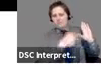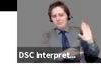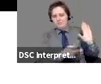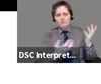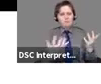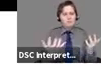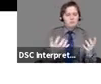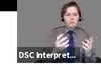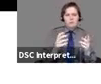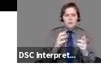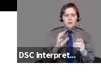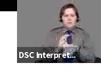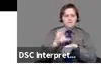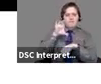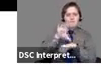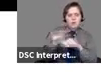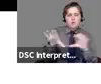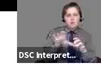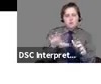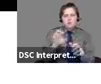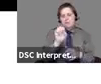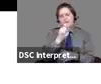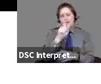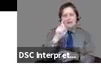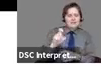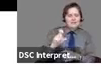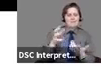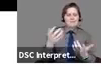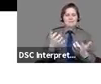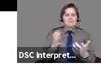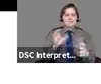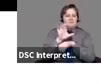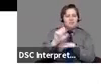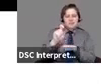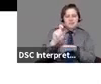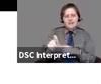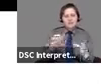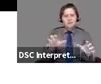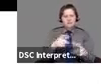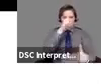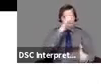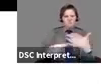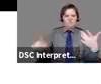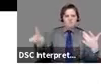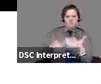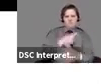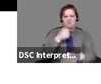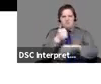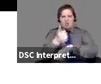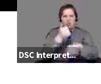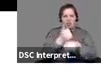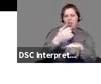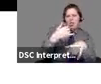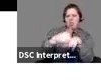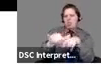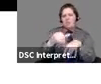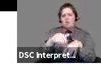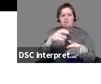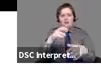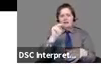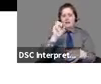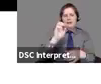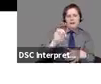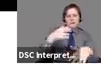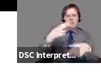be from being forced to do sexual acts, to being criticized and blamed and name called. But